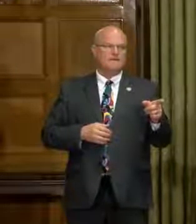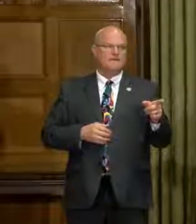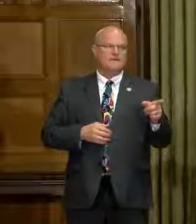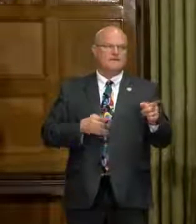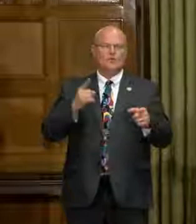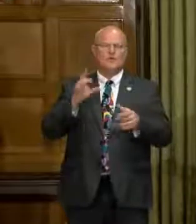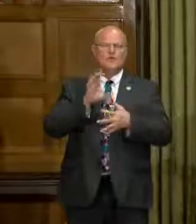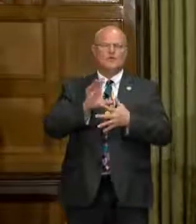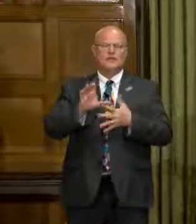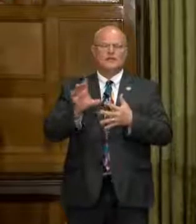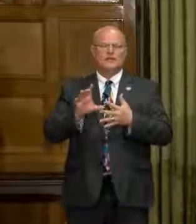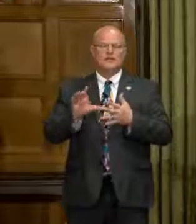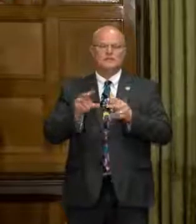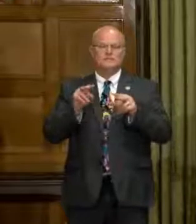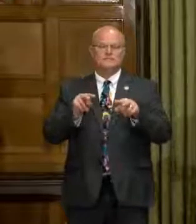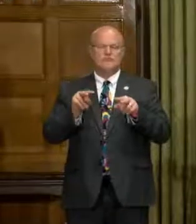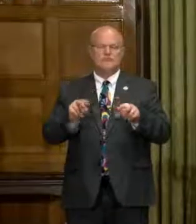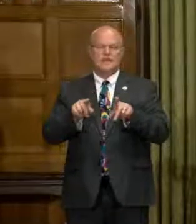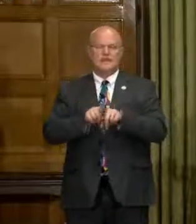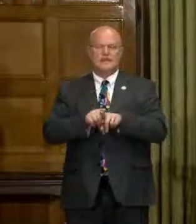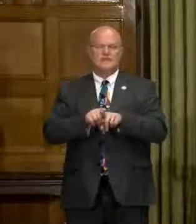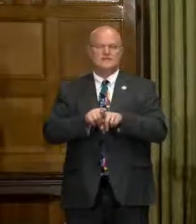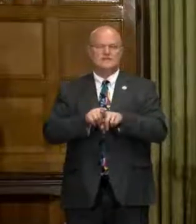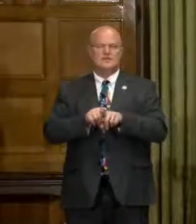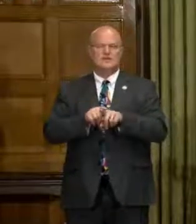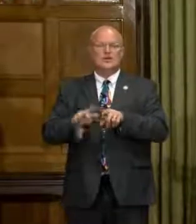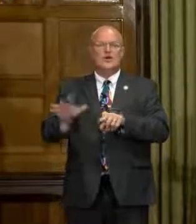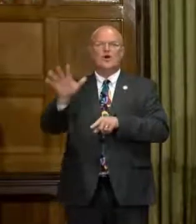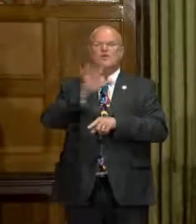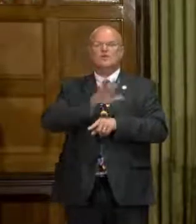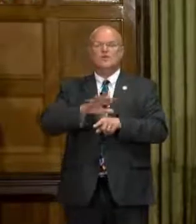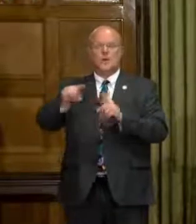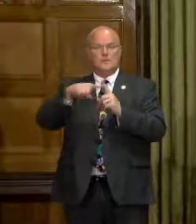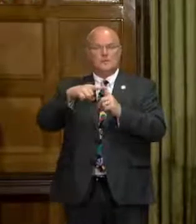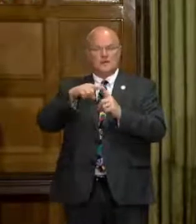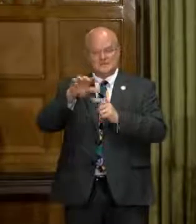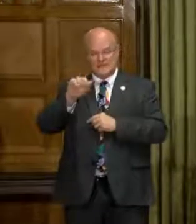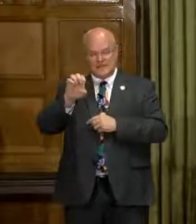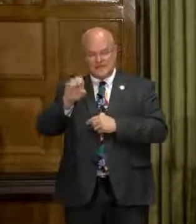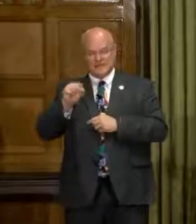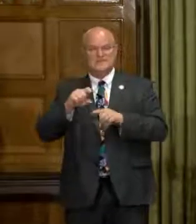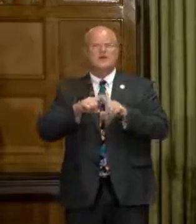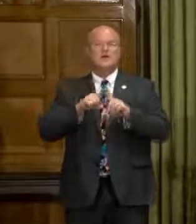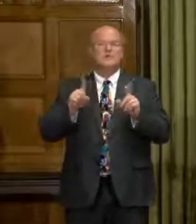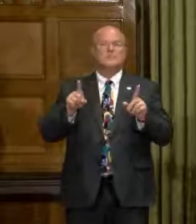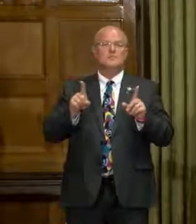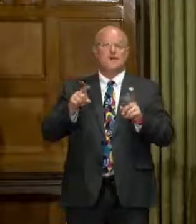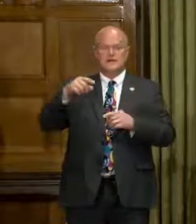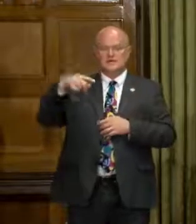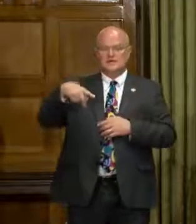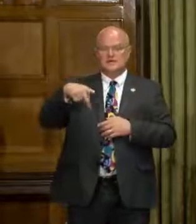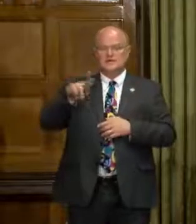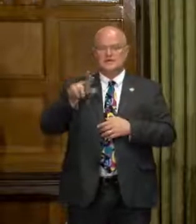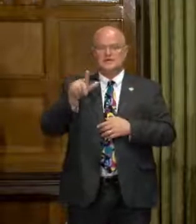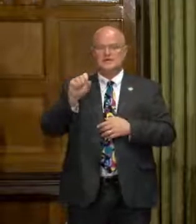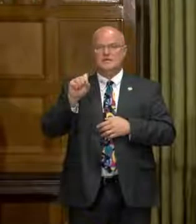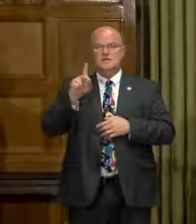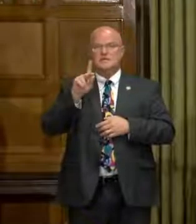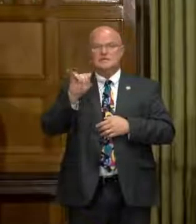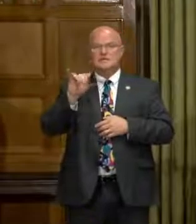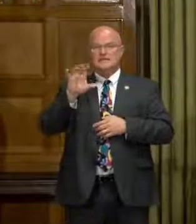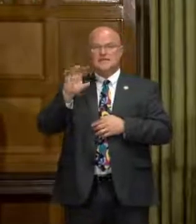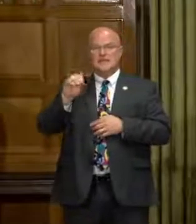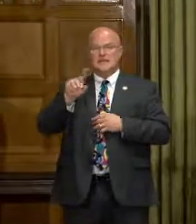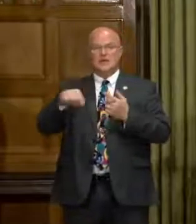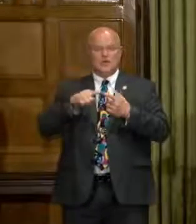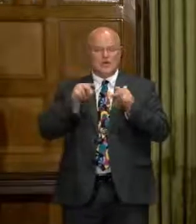One of the criteria you're going to be looking at is the overall trajectory of positive cases. But in Pulaski County, it seems